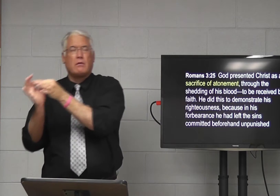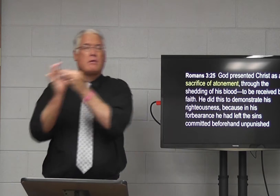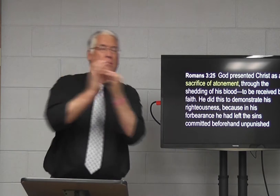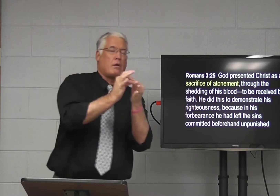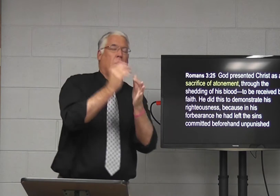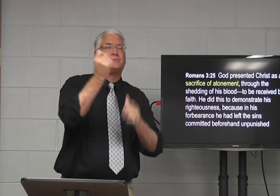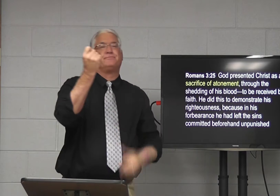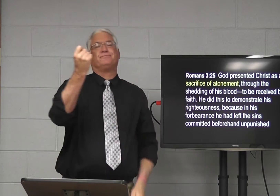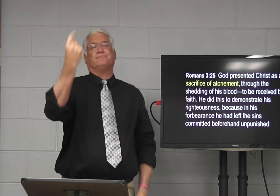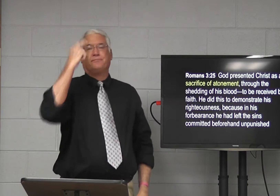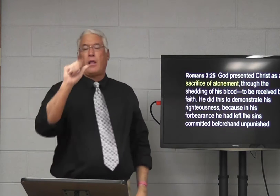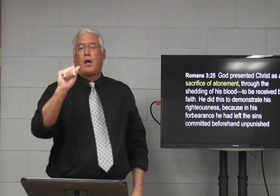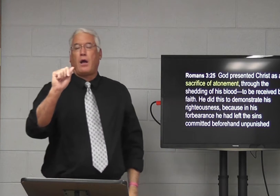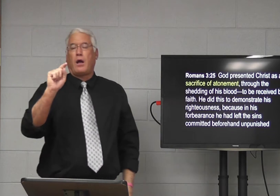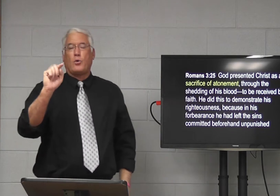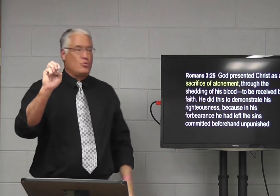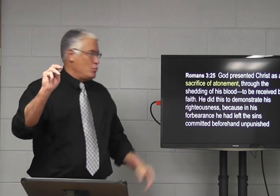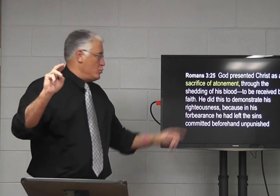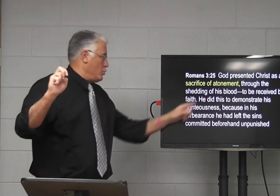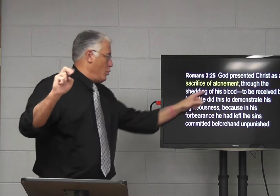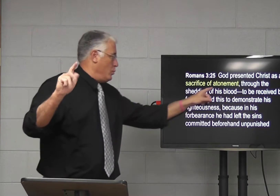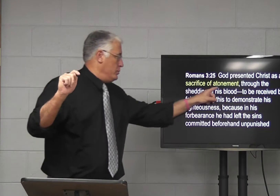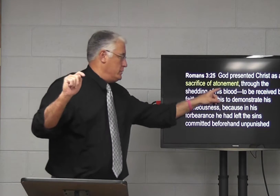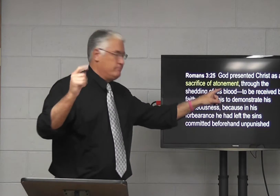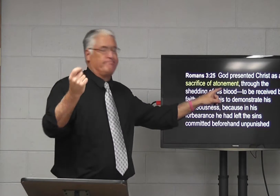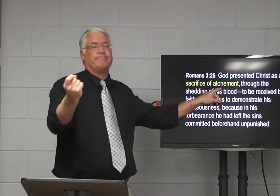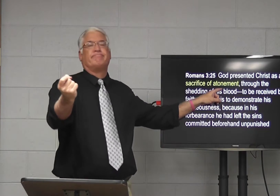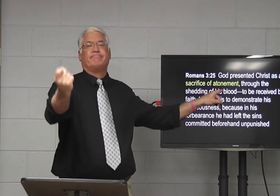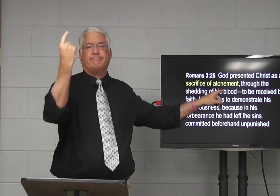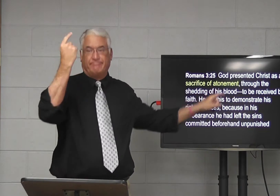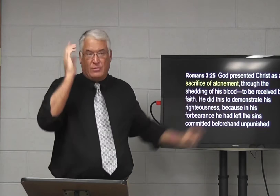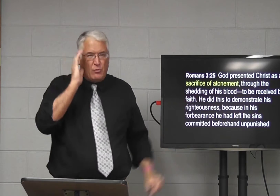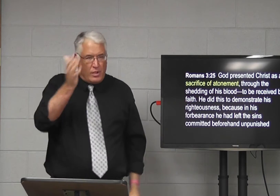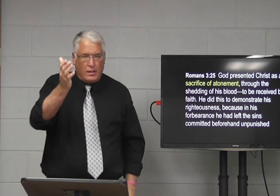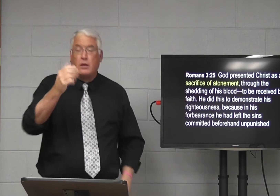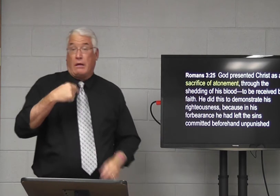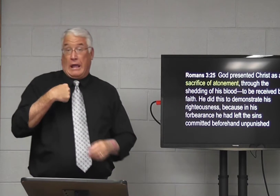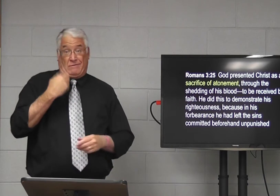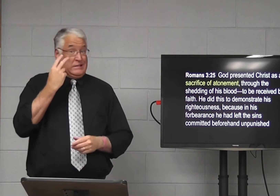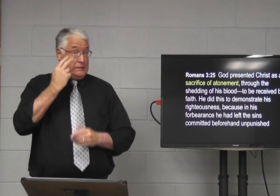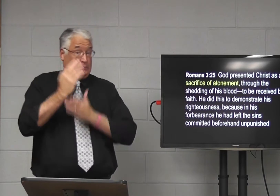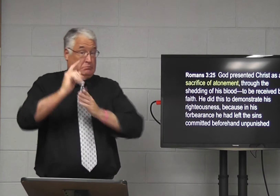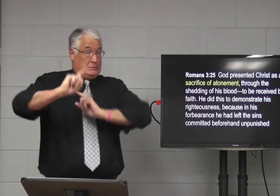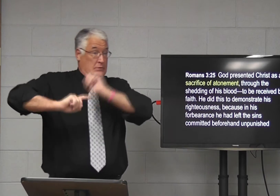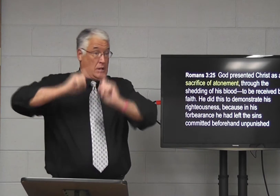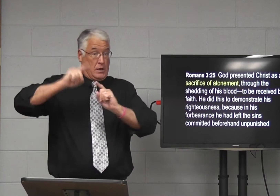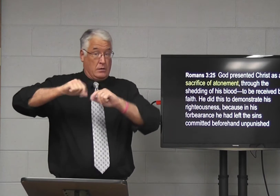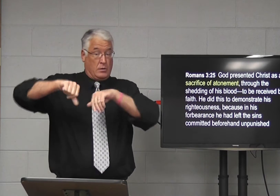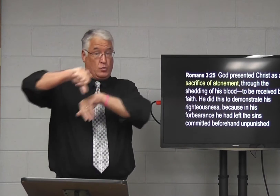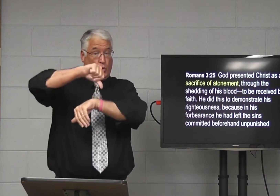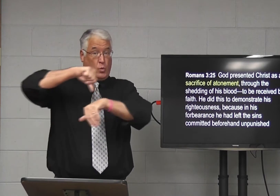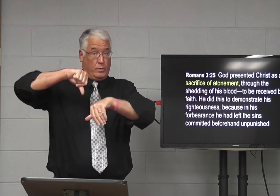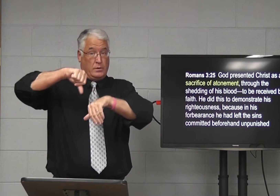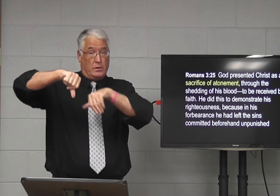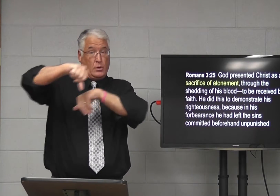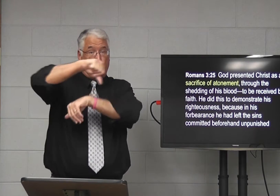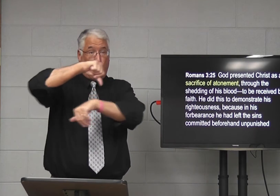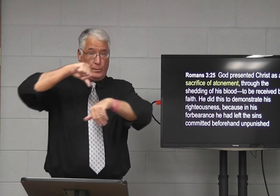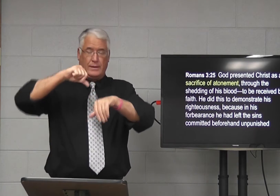about. And how it's related to the Old Testament, this word of atonement. I've seen some people sign